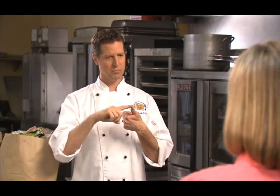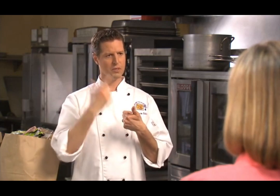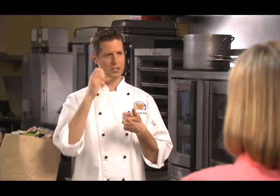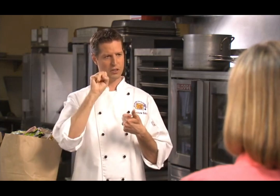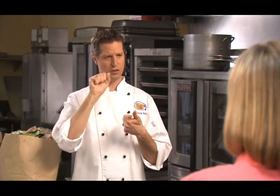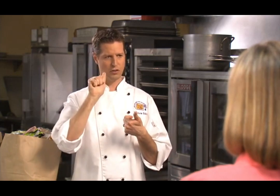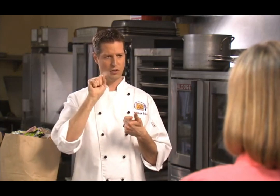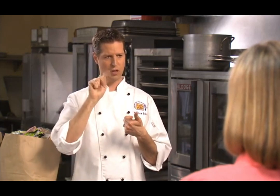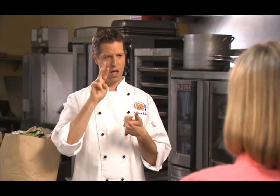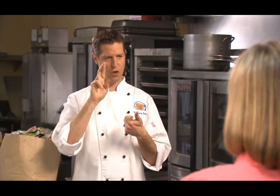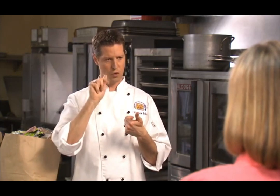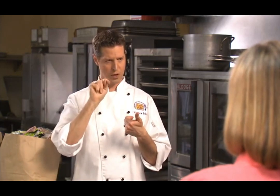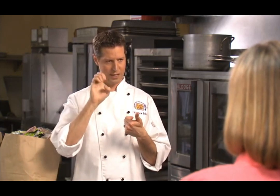fat,